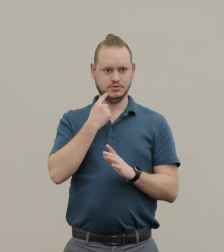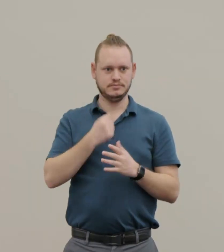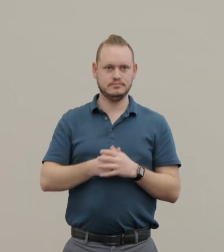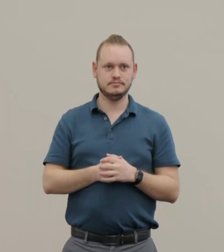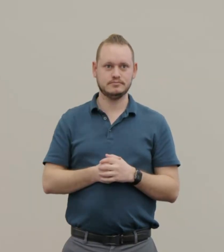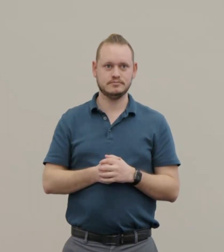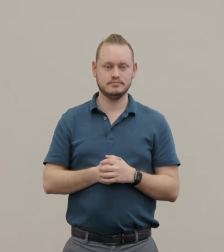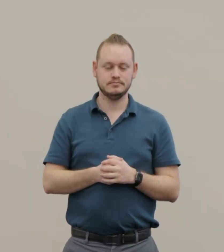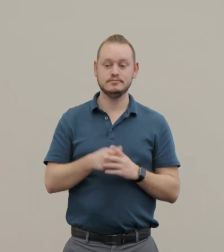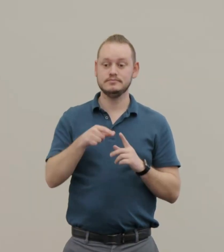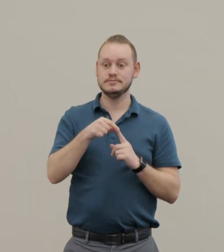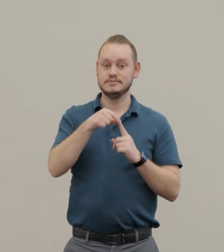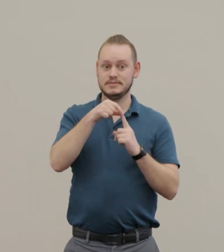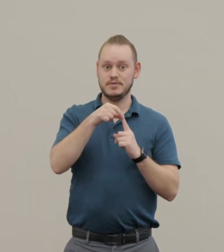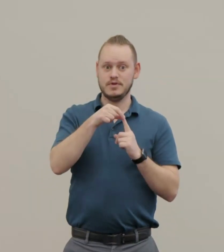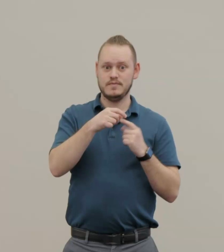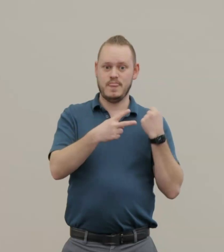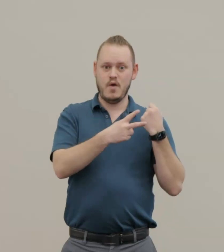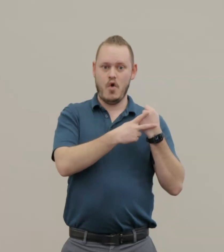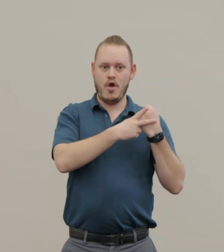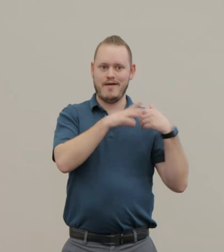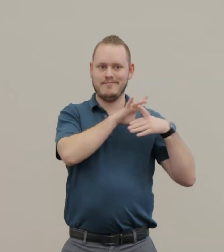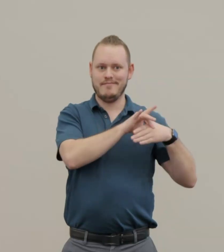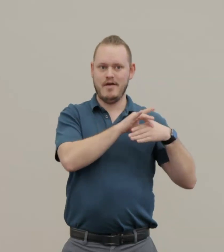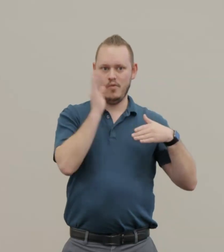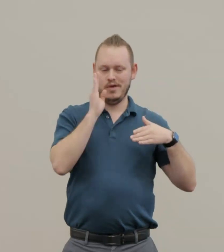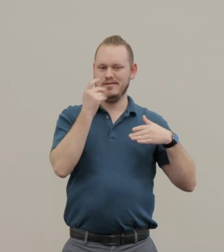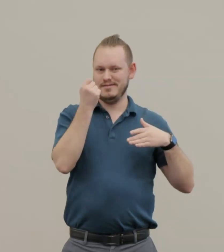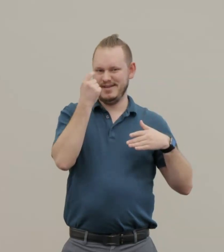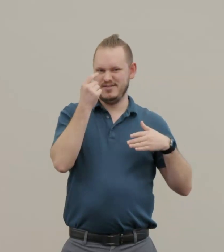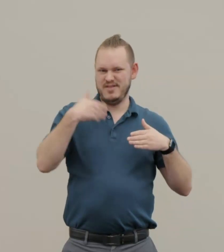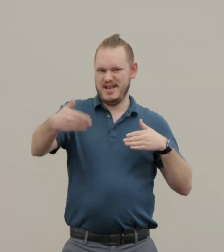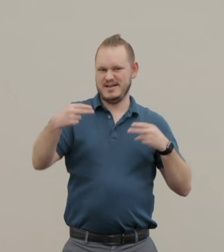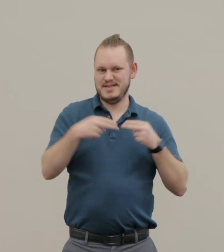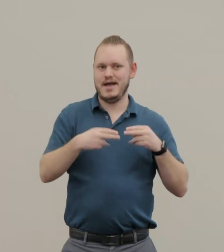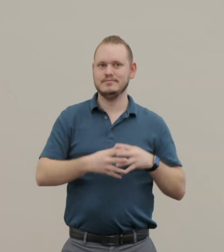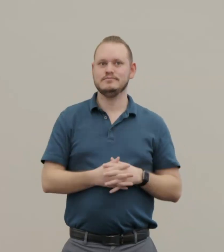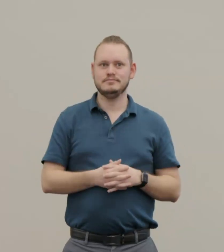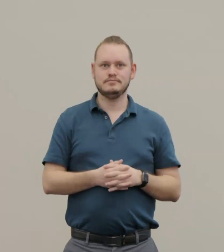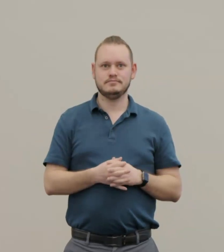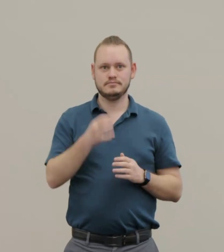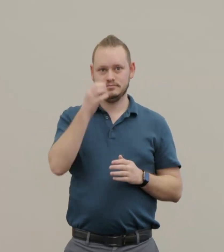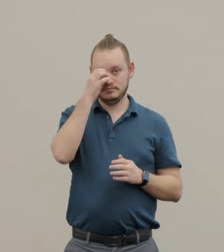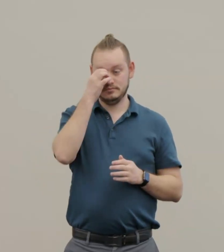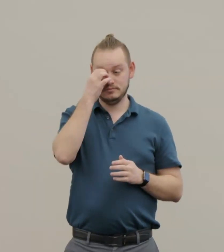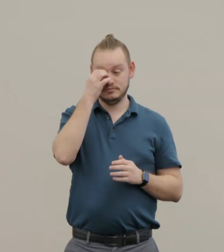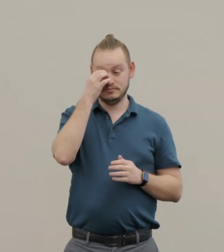The exceptions, especially in the archived content space, which we'll get to in the next slide, really will help